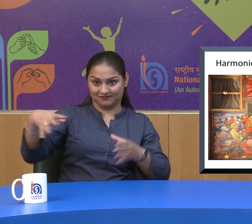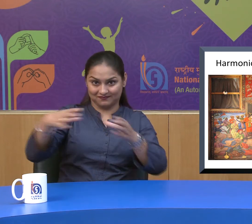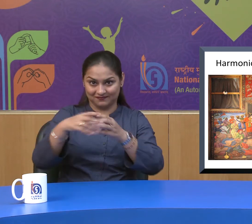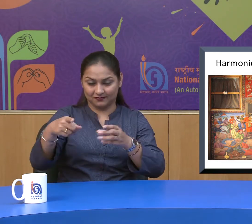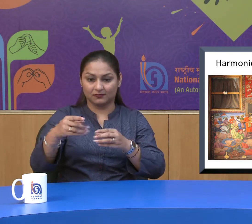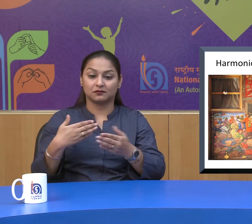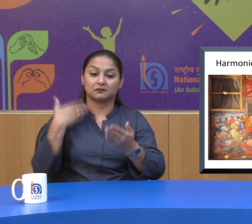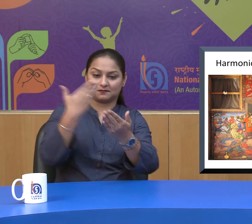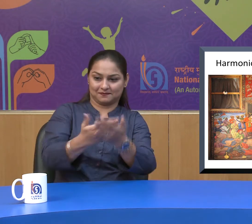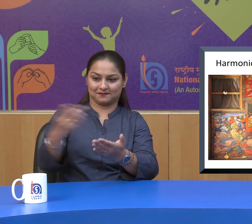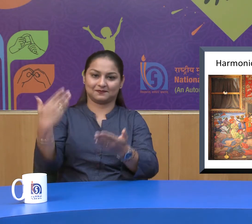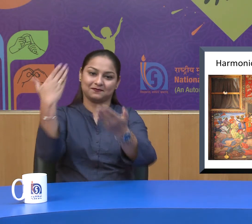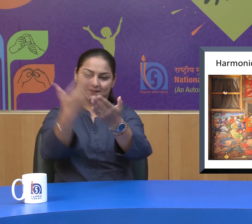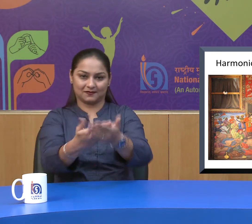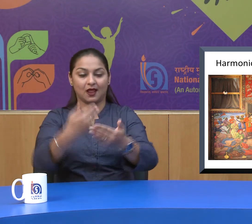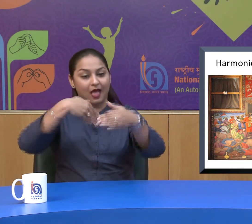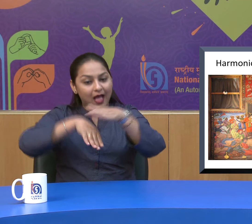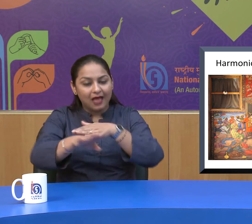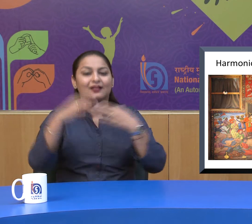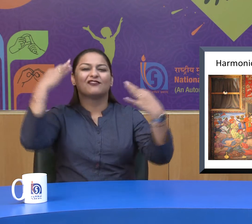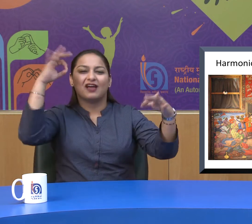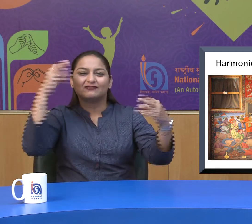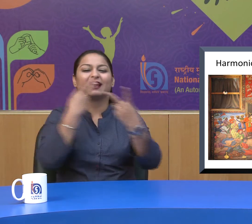participated in each other's festivals.